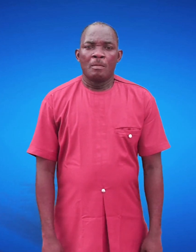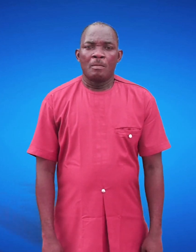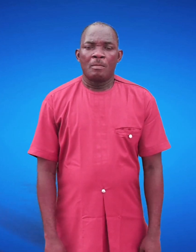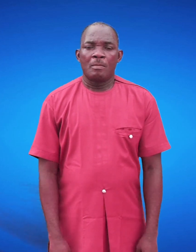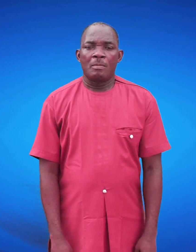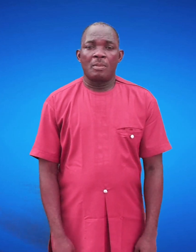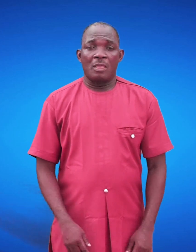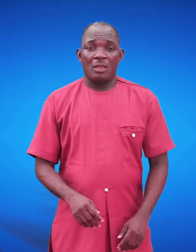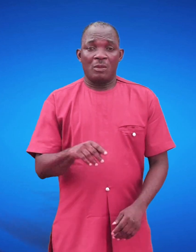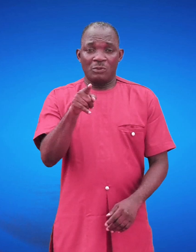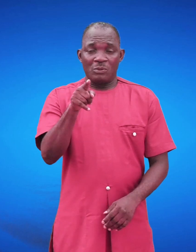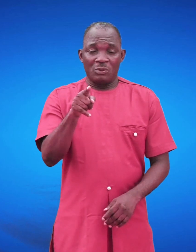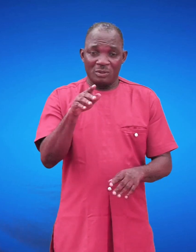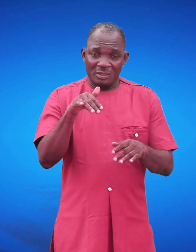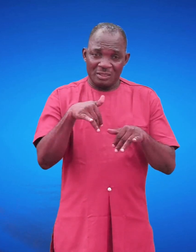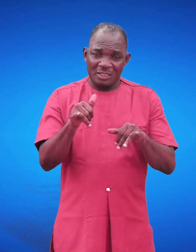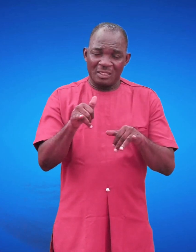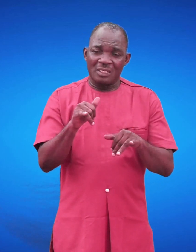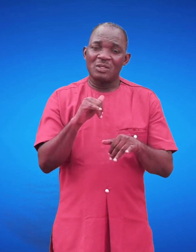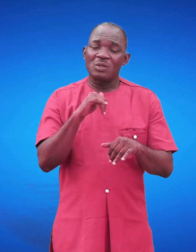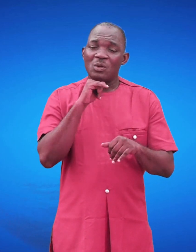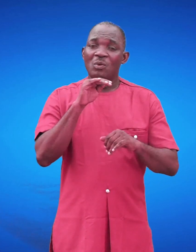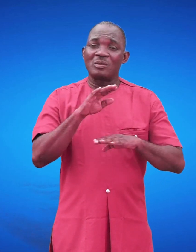If you are still dissatisfied